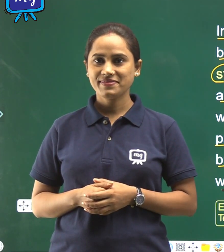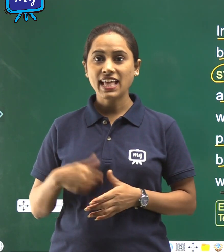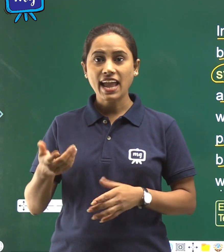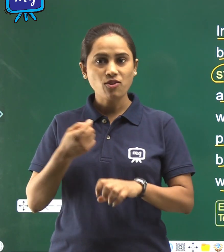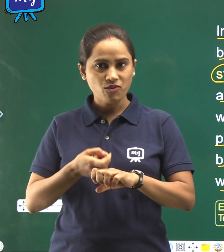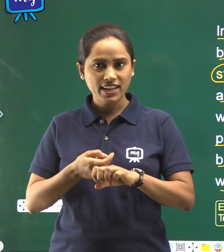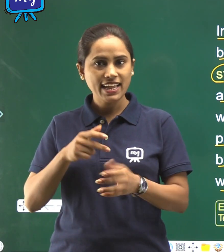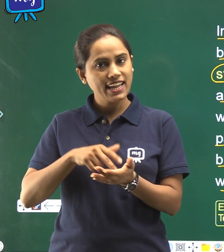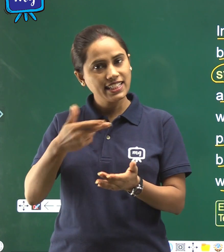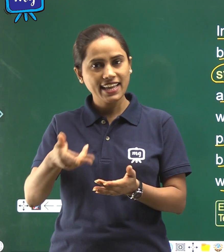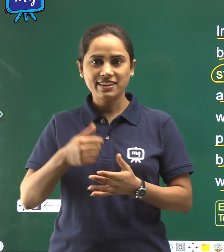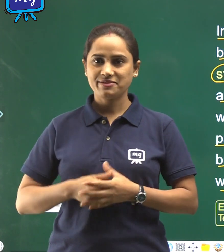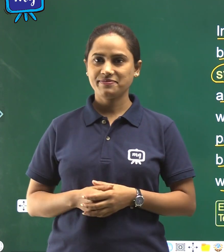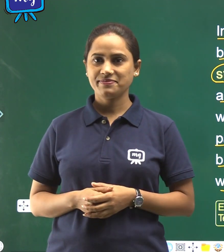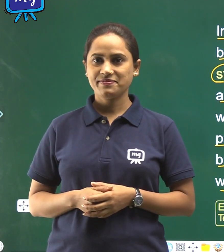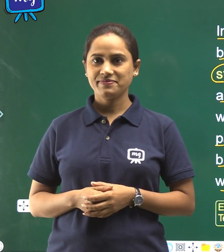there.